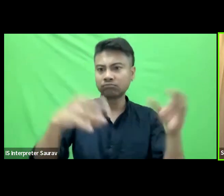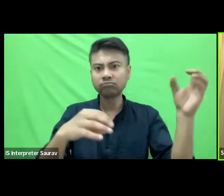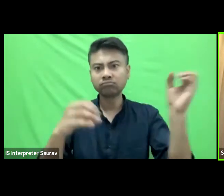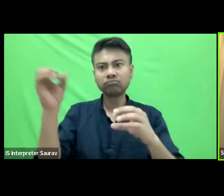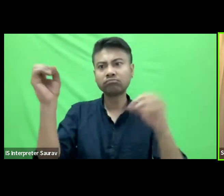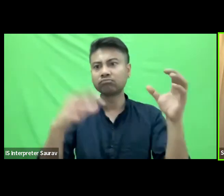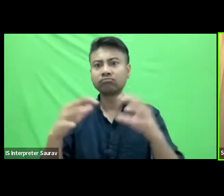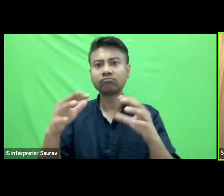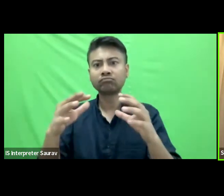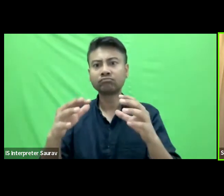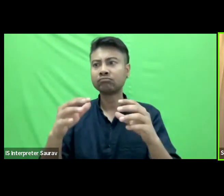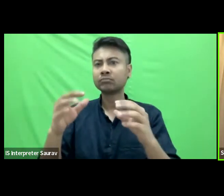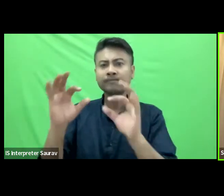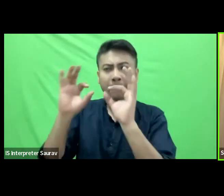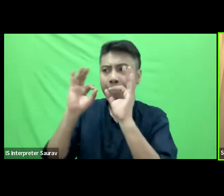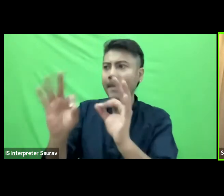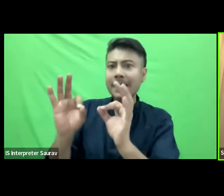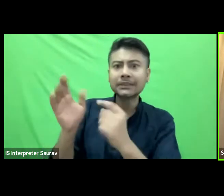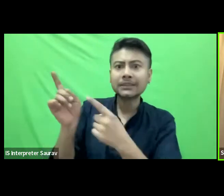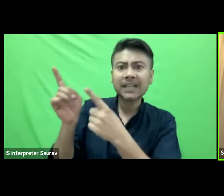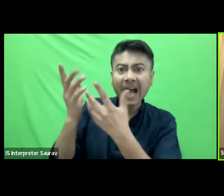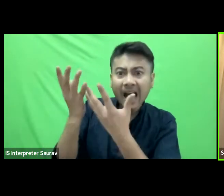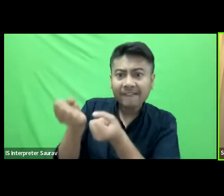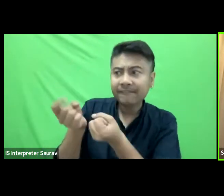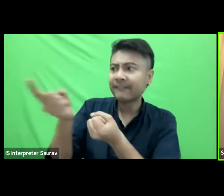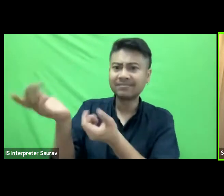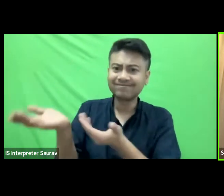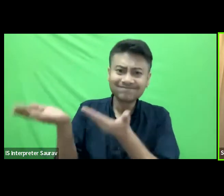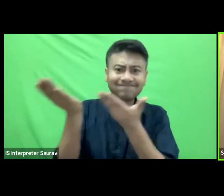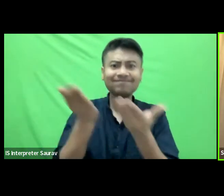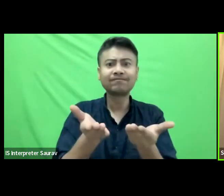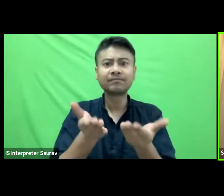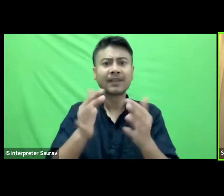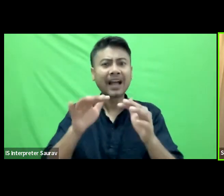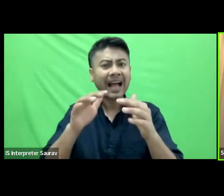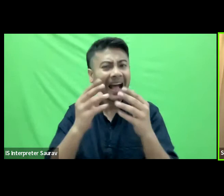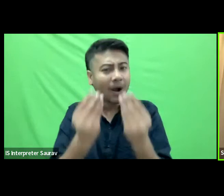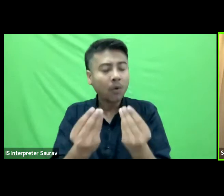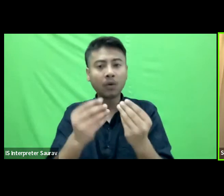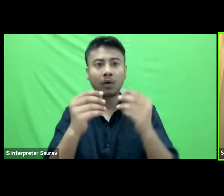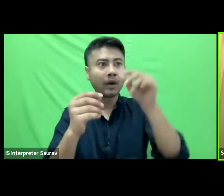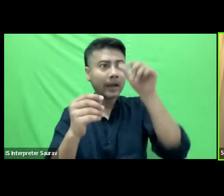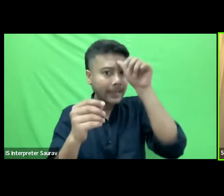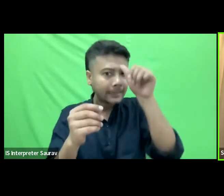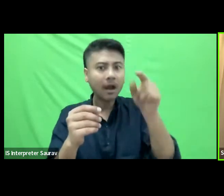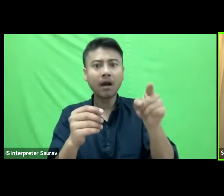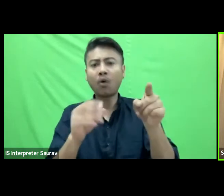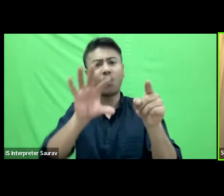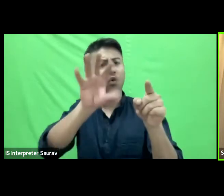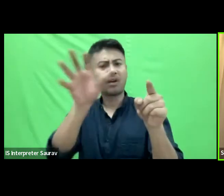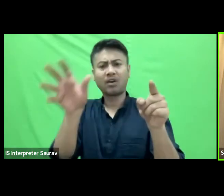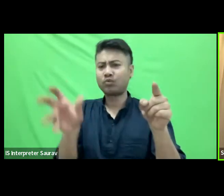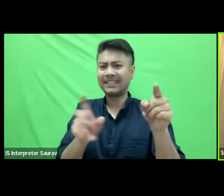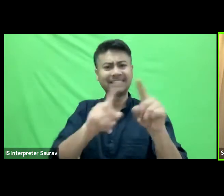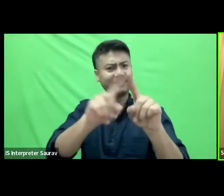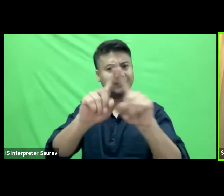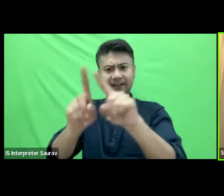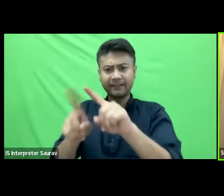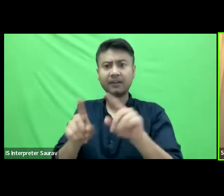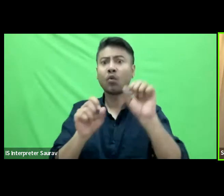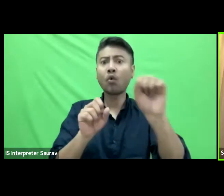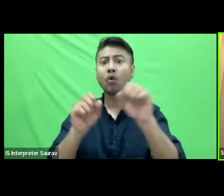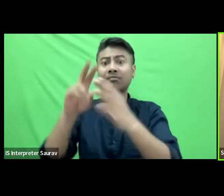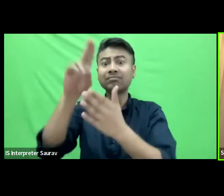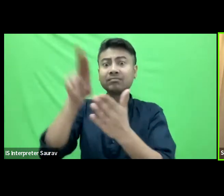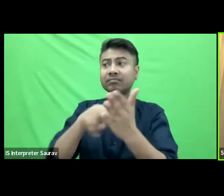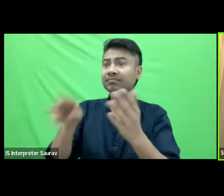best practices. How can we help to harmonize national policies and strategies? How can we bring together, again, government, business,